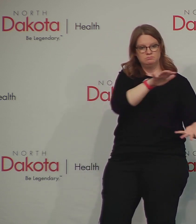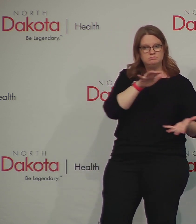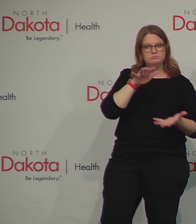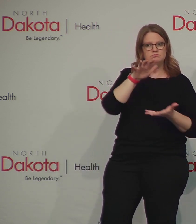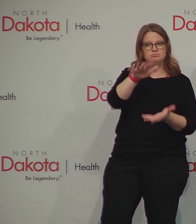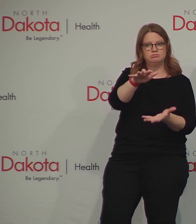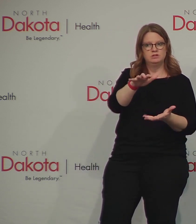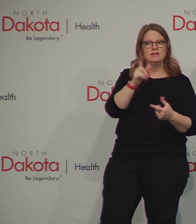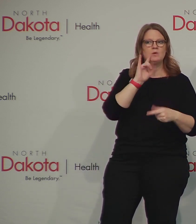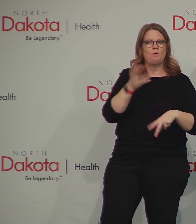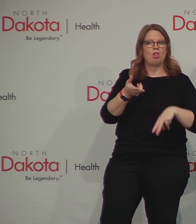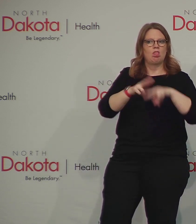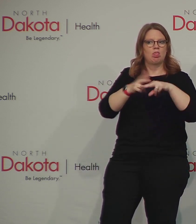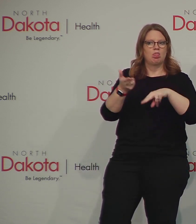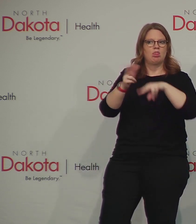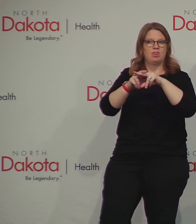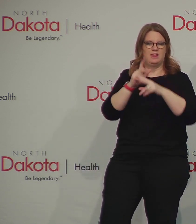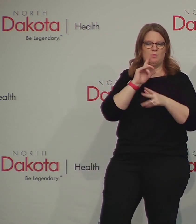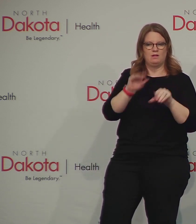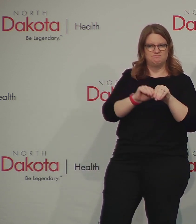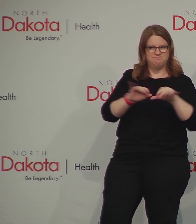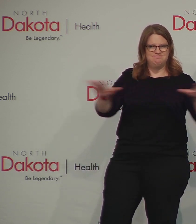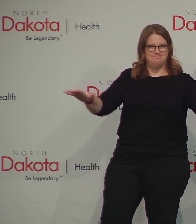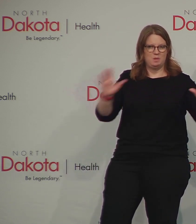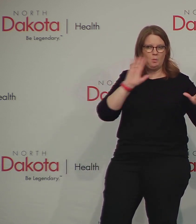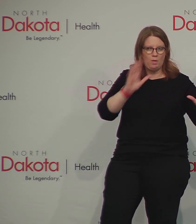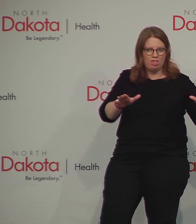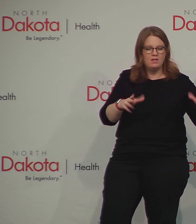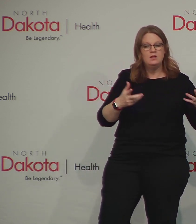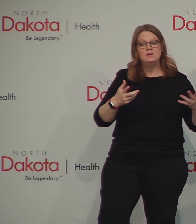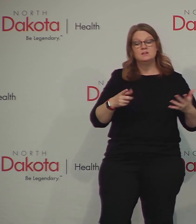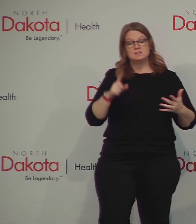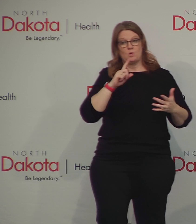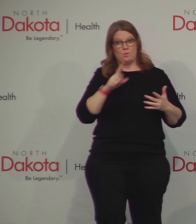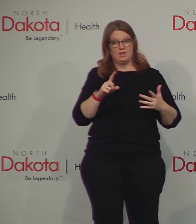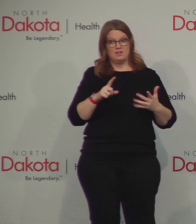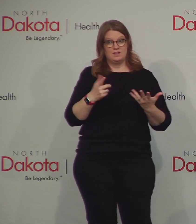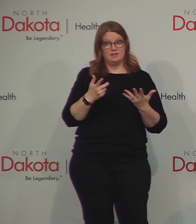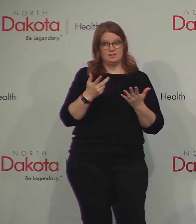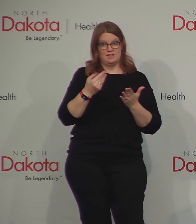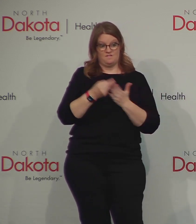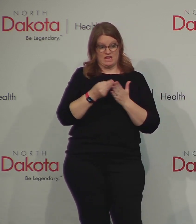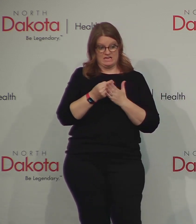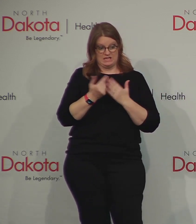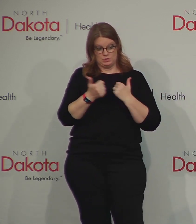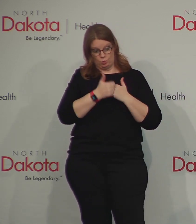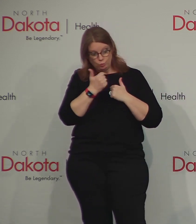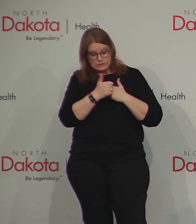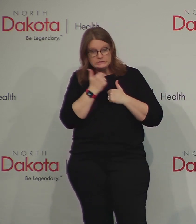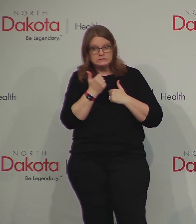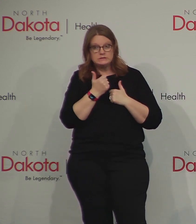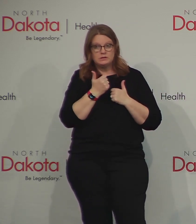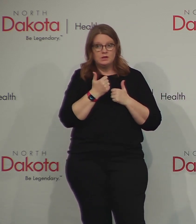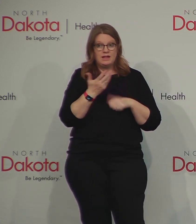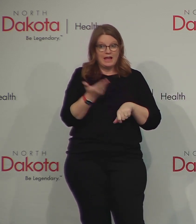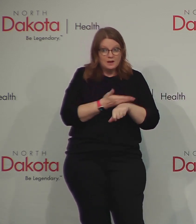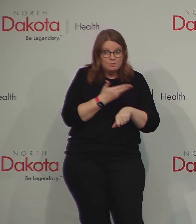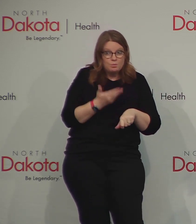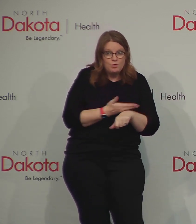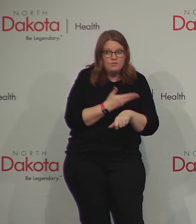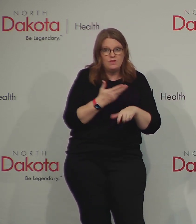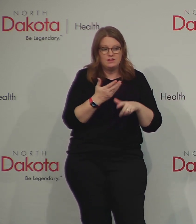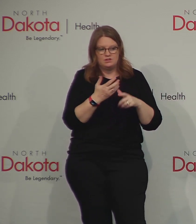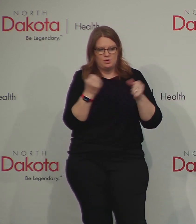be increasing. And so again, the work that's been done on the de-risking the financial risk and improving the